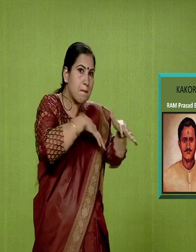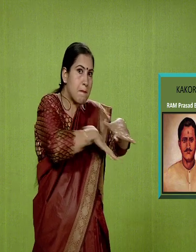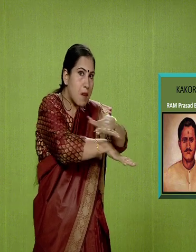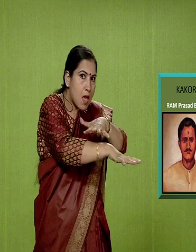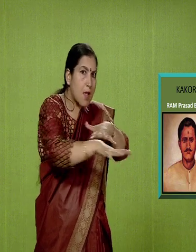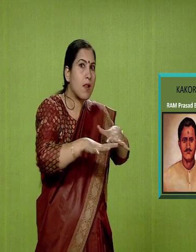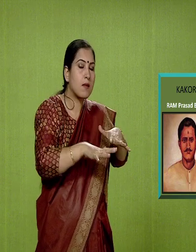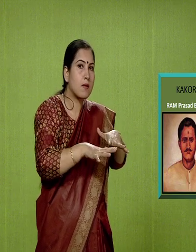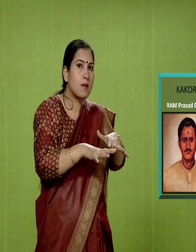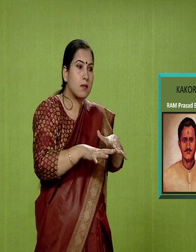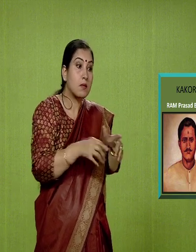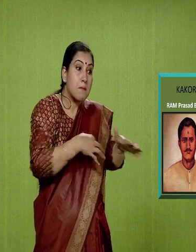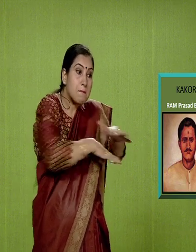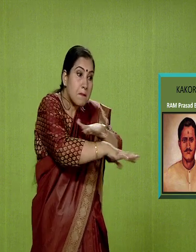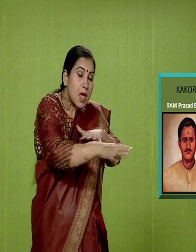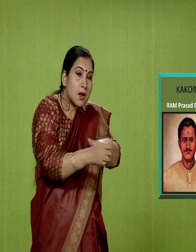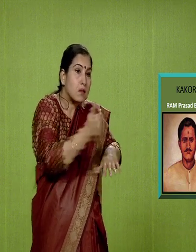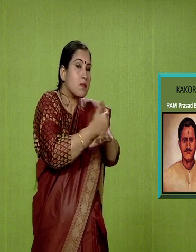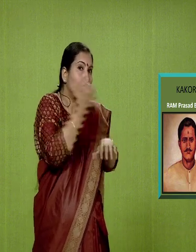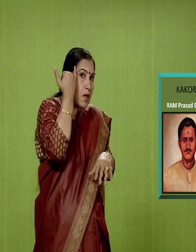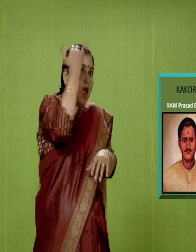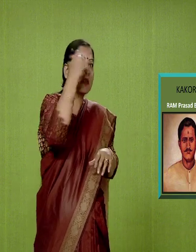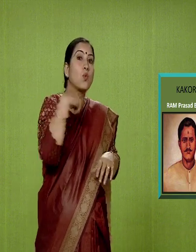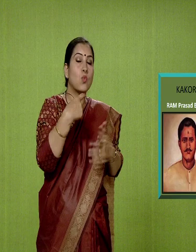by Ram Prasad Bismil,